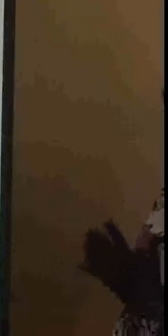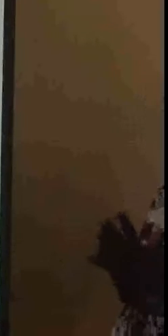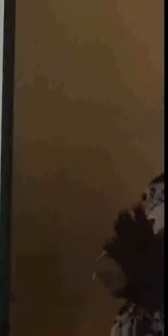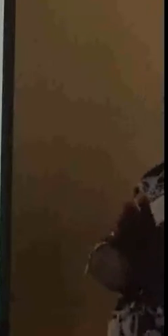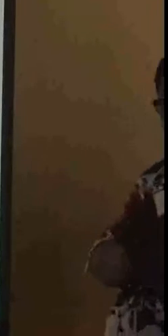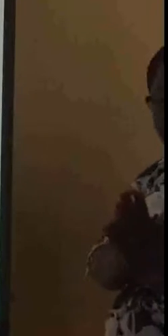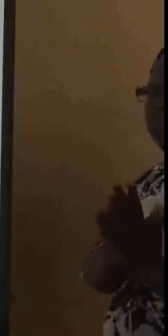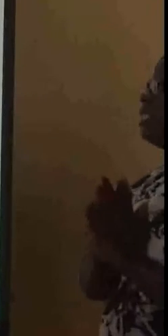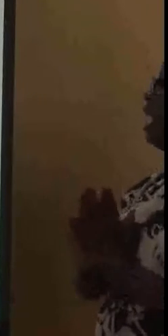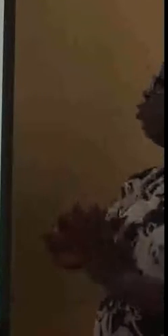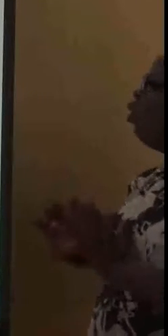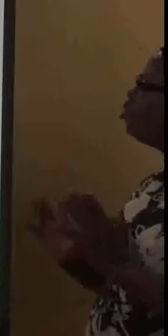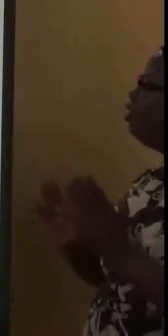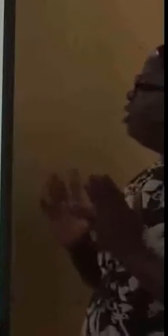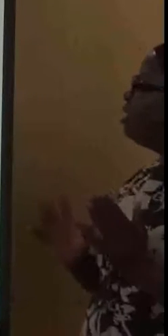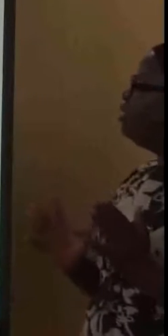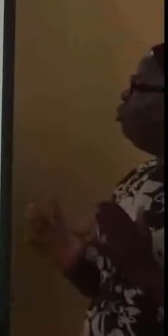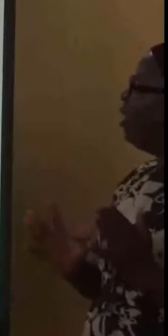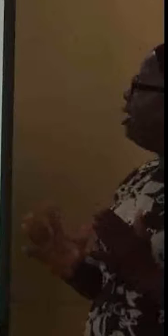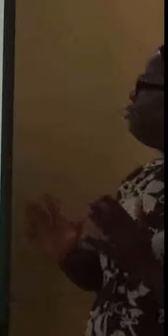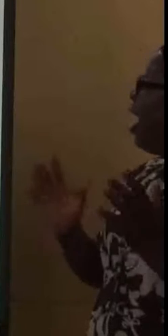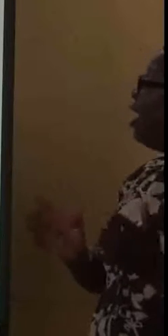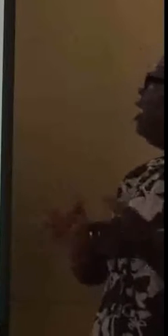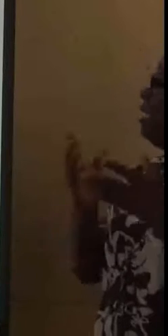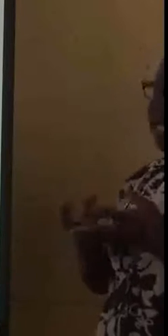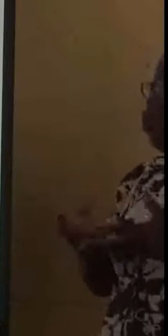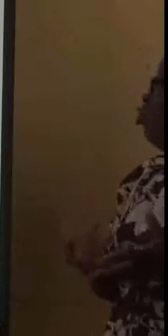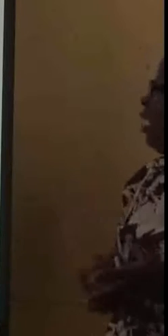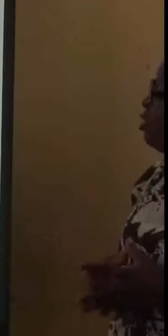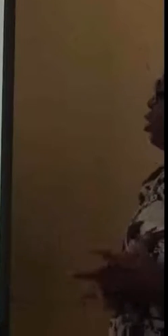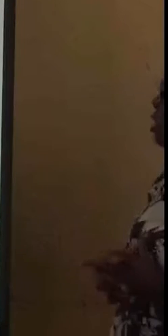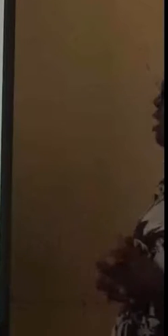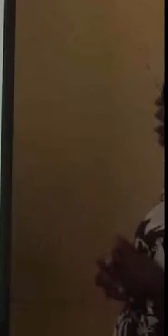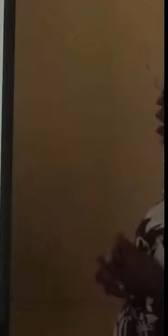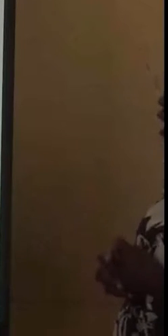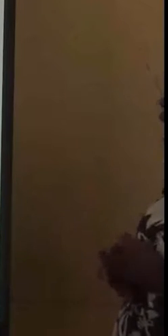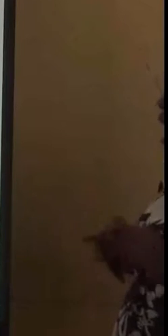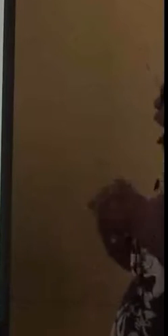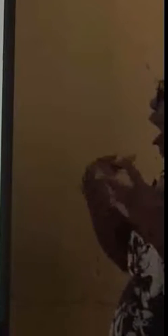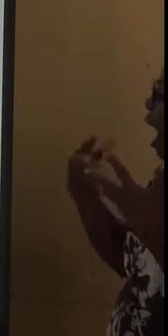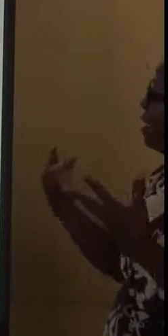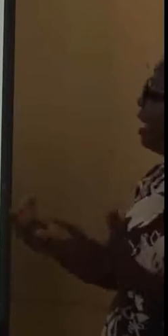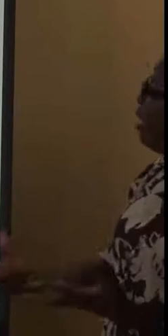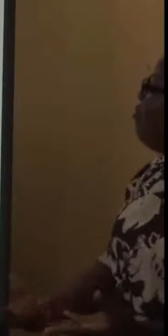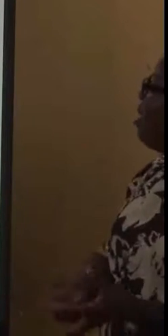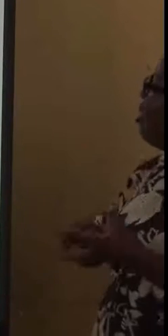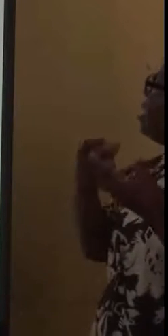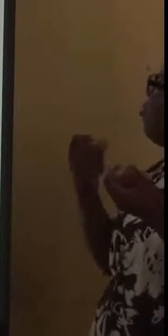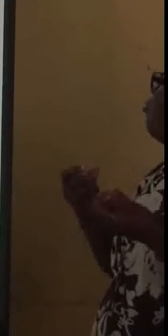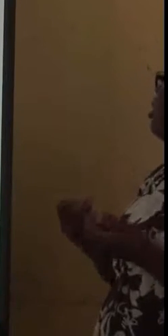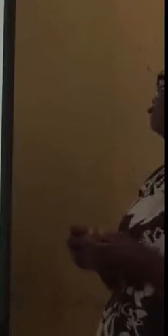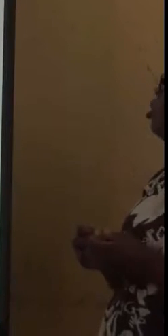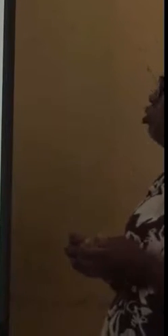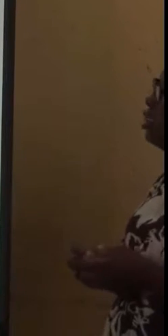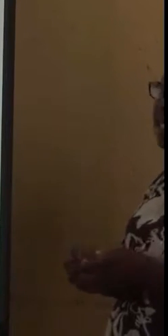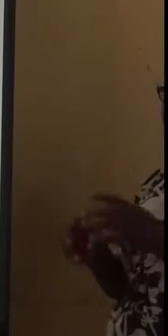devices. If we understand what we mean by network connectors. I said there are various types